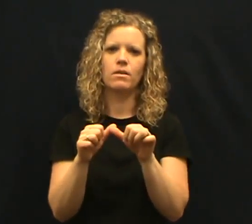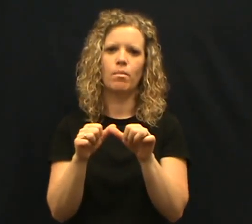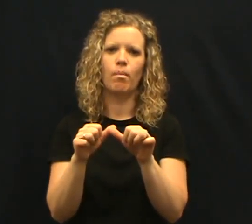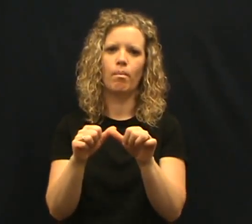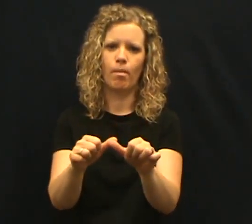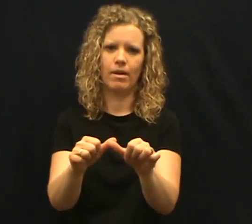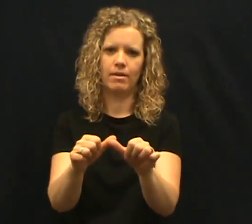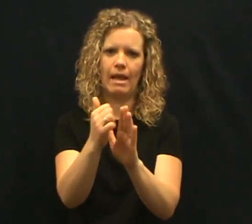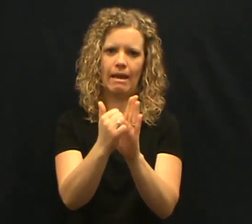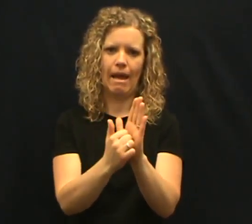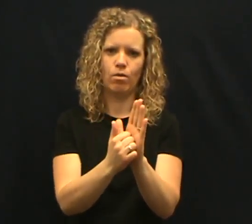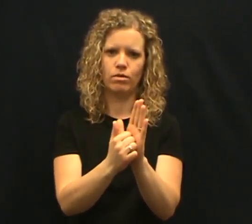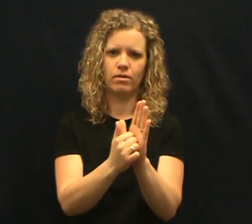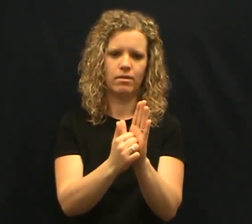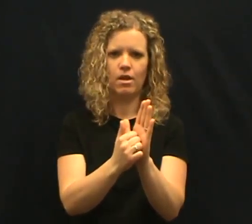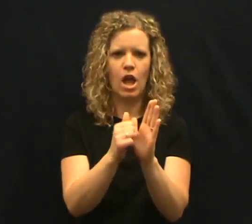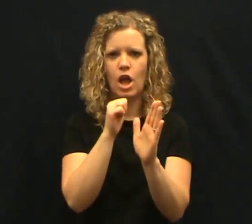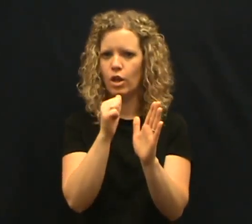will not close that account out at the end of the period.